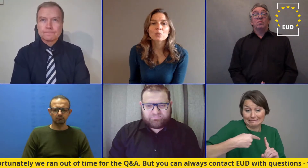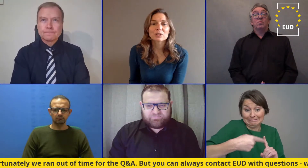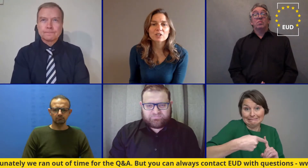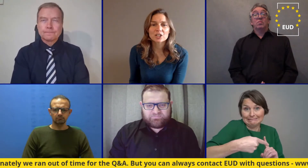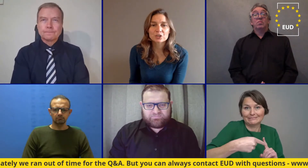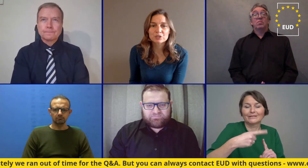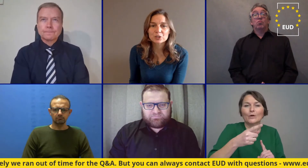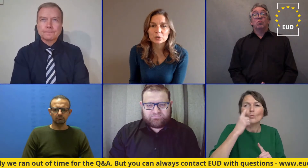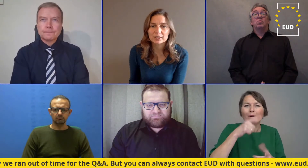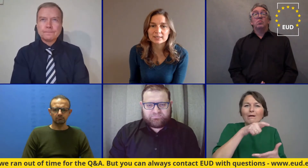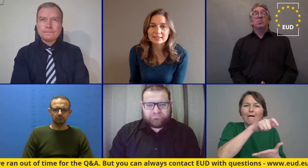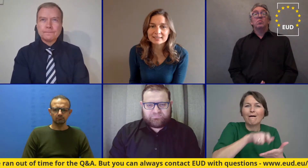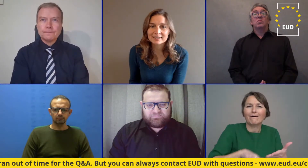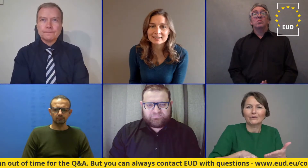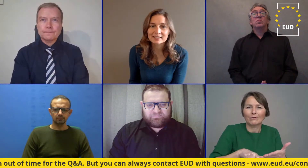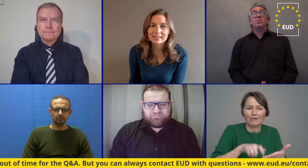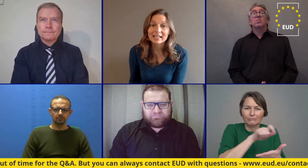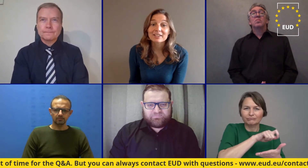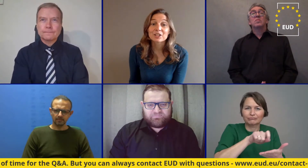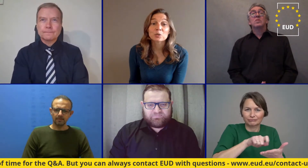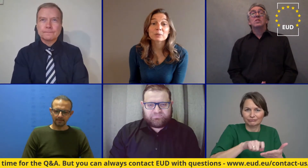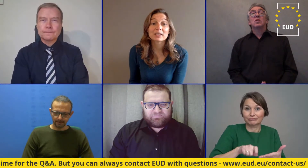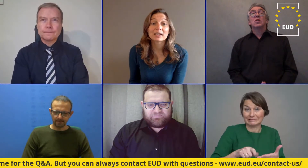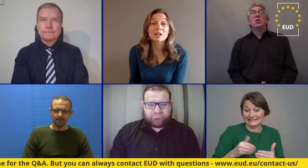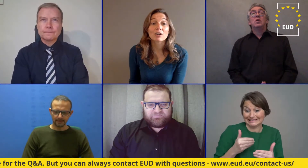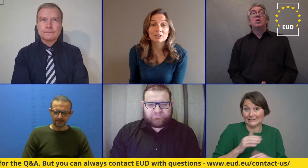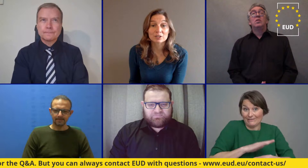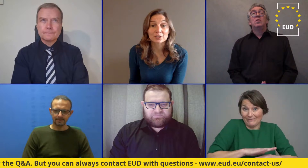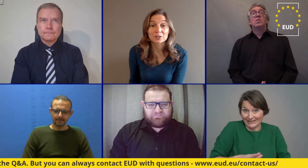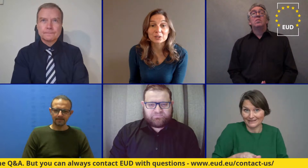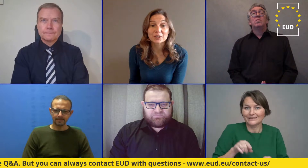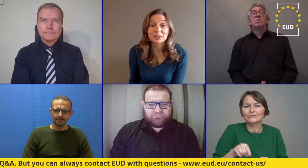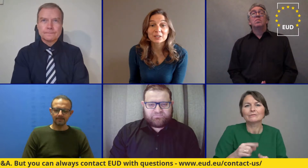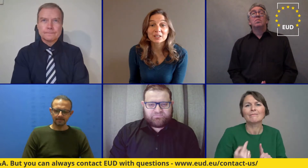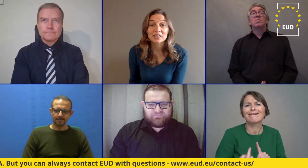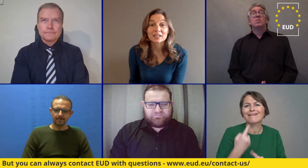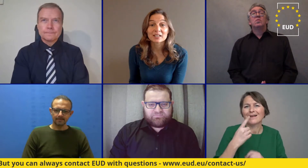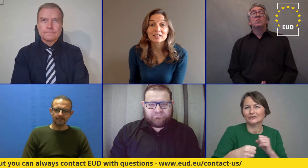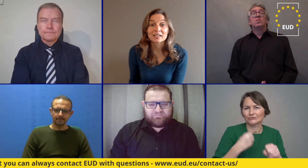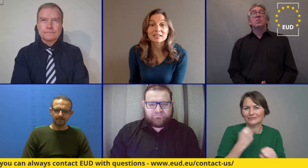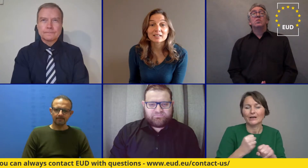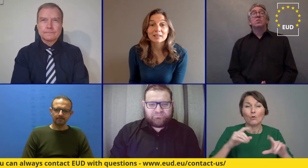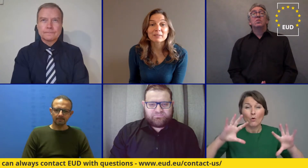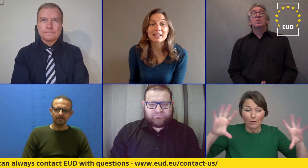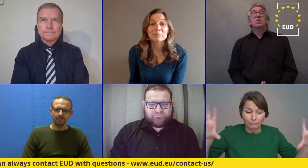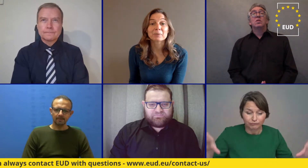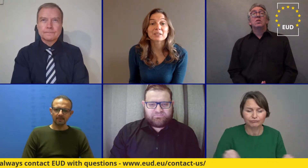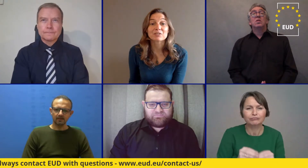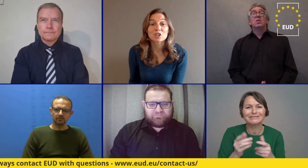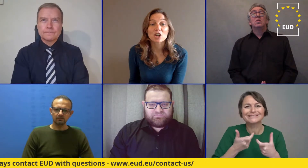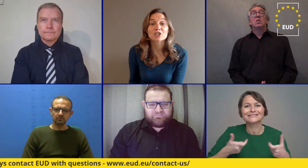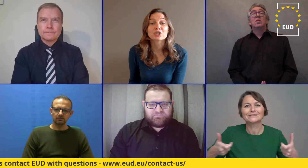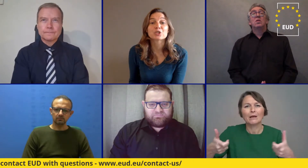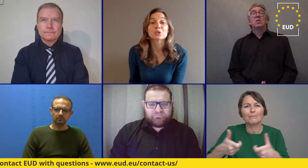Oh, in regards to resources, there will be an article coming up in regards